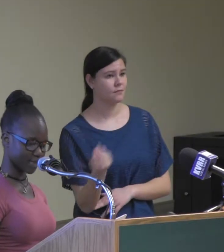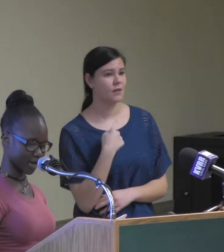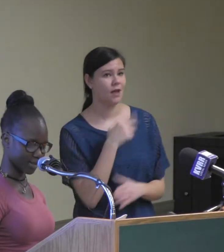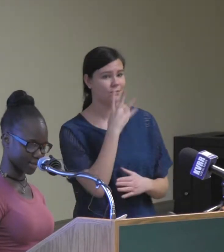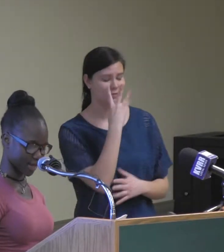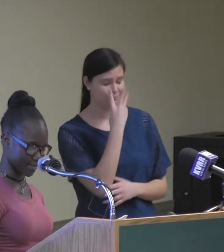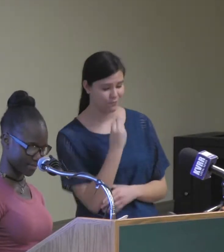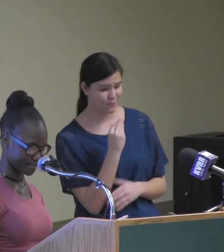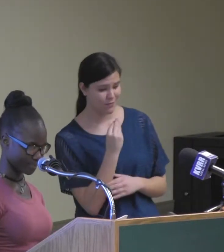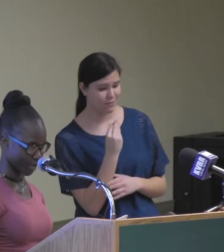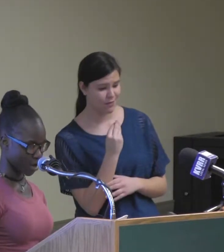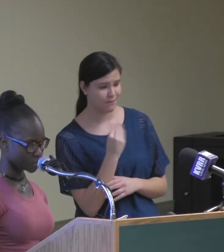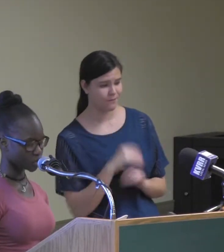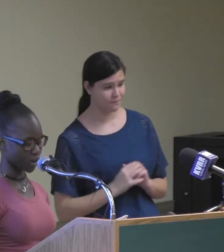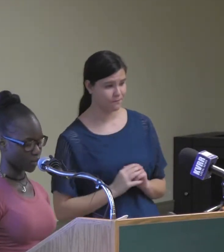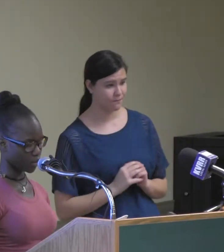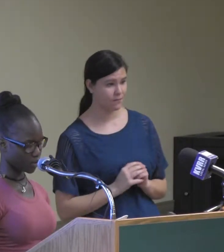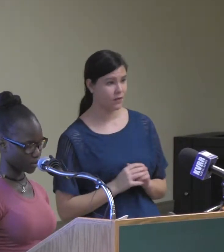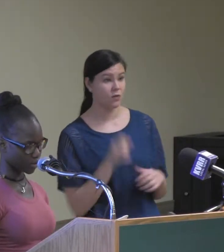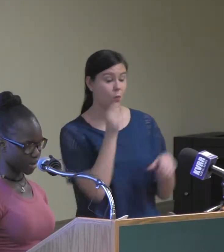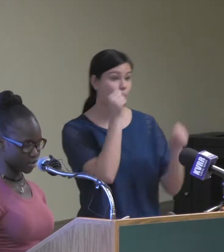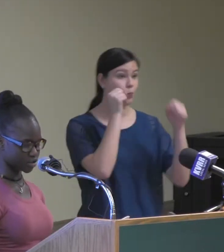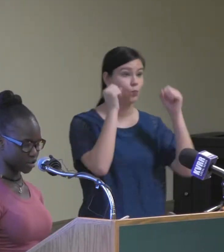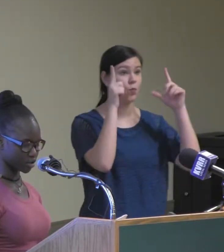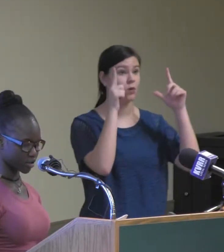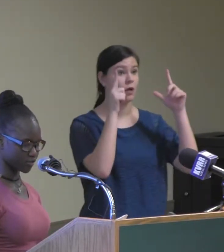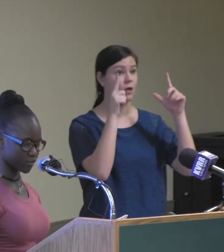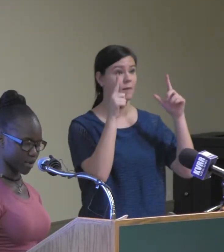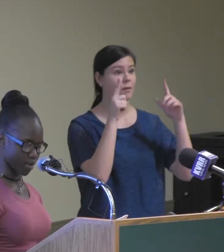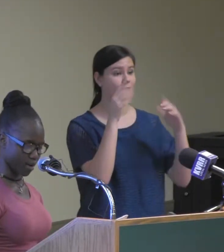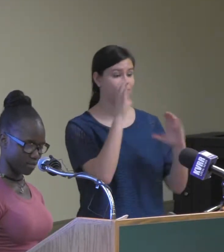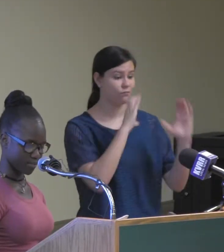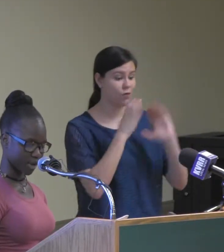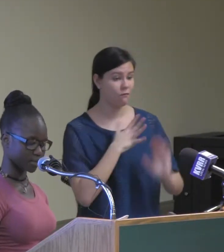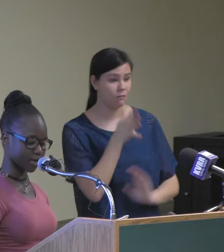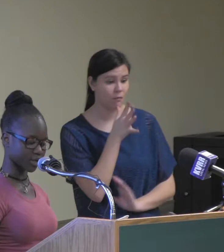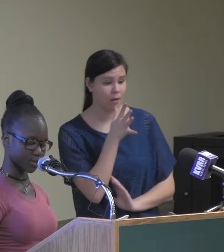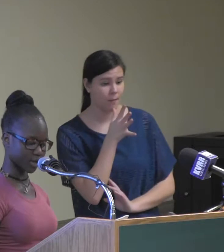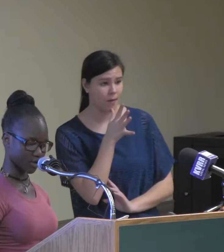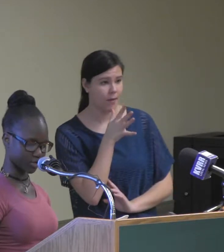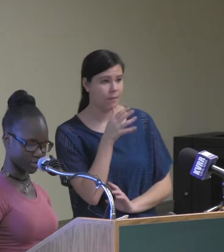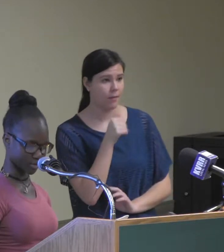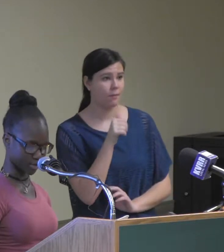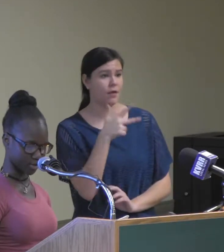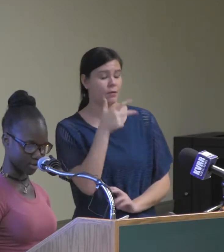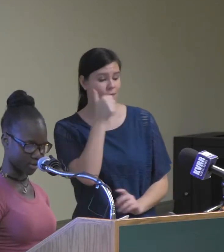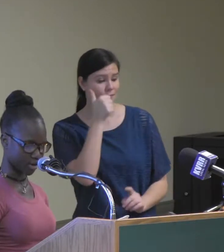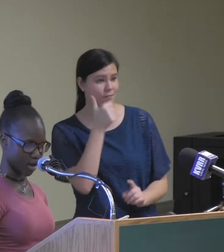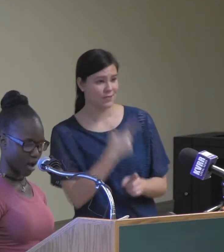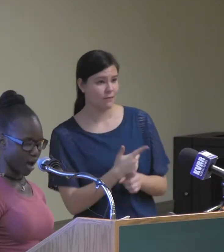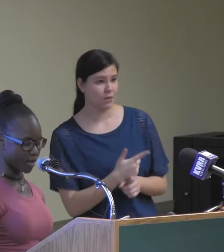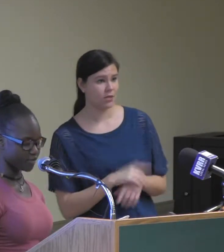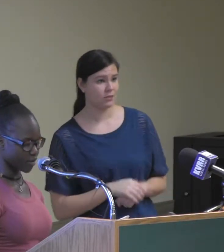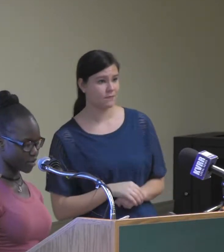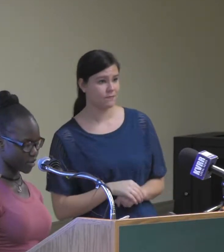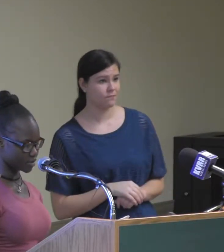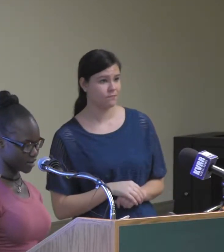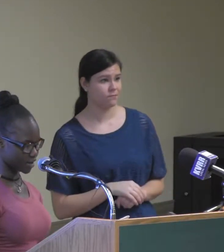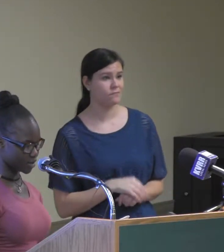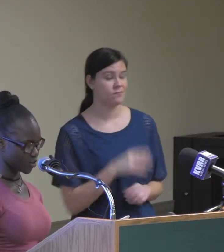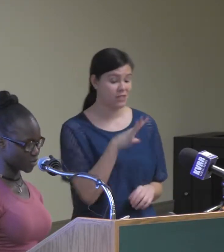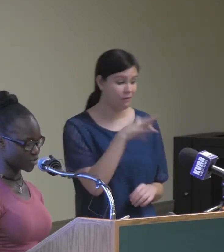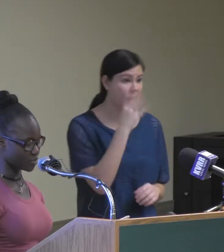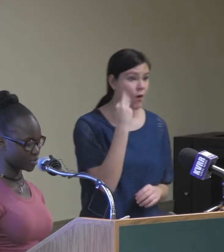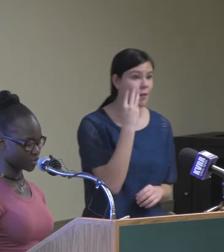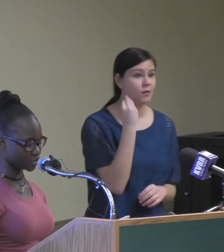inside sleeping at that time, so I woke up and started looking for my mom and my 3 other siblings. I found them